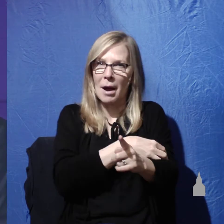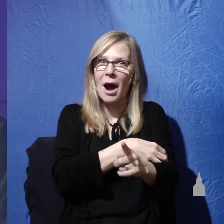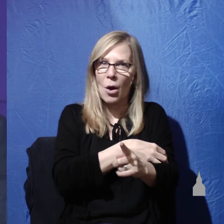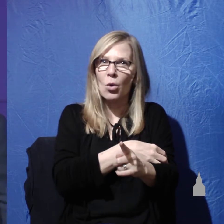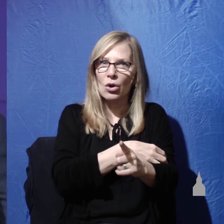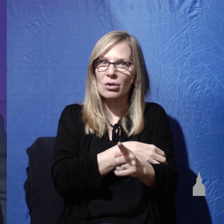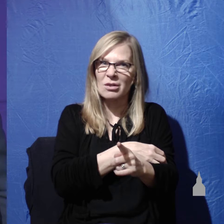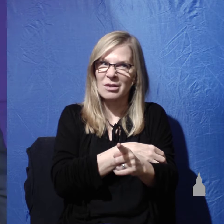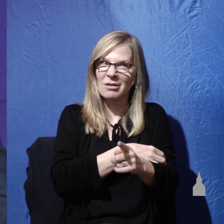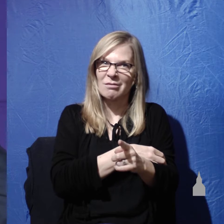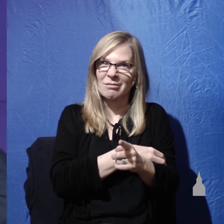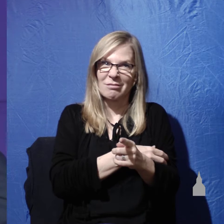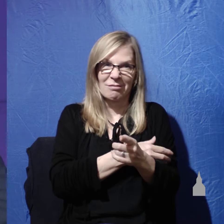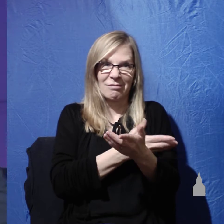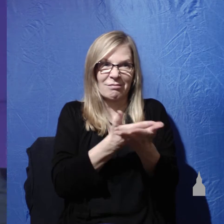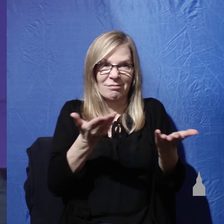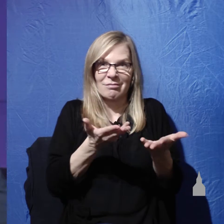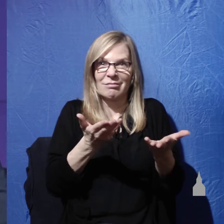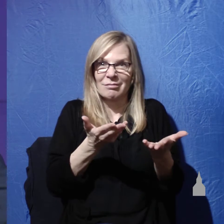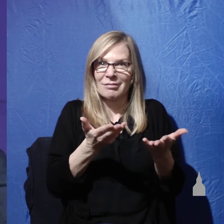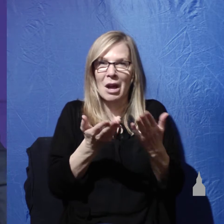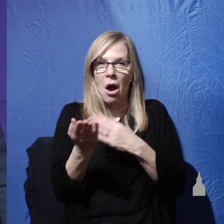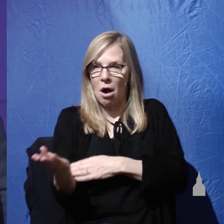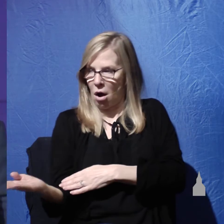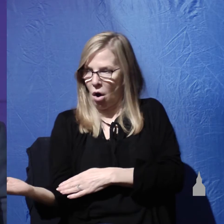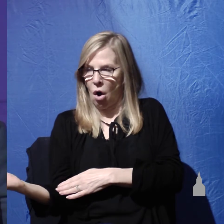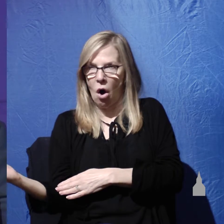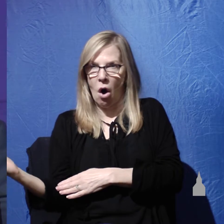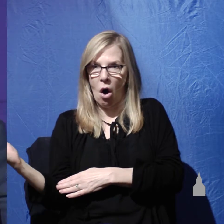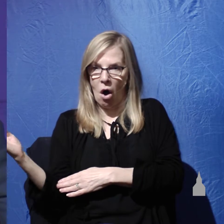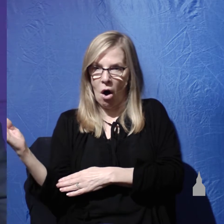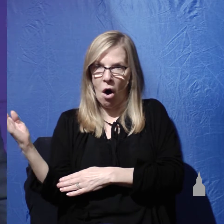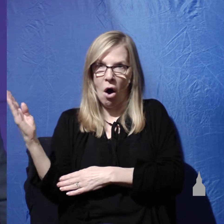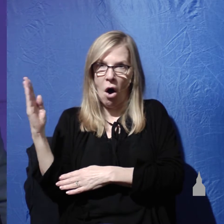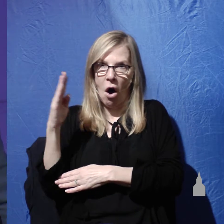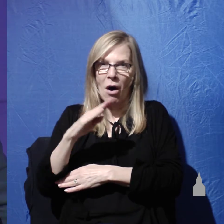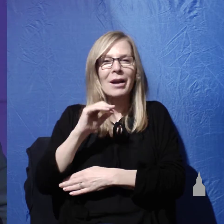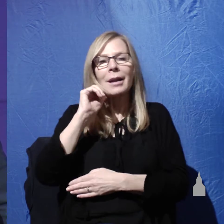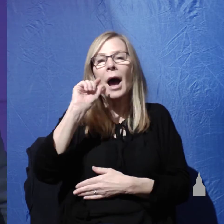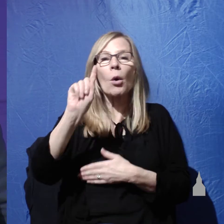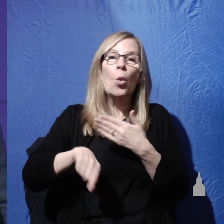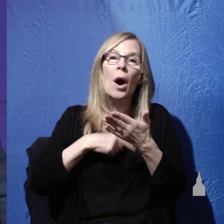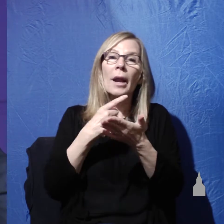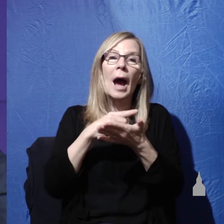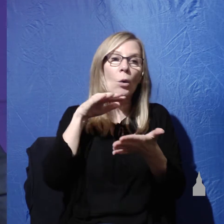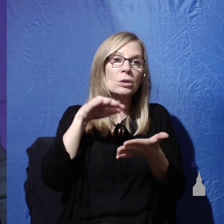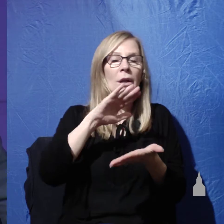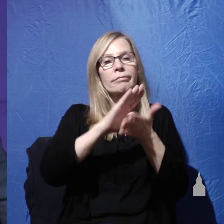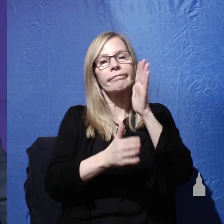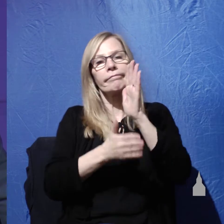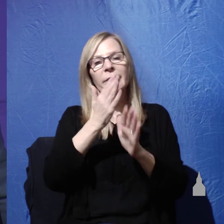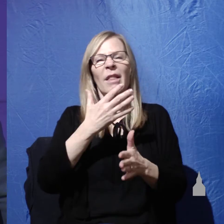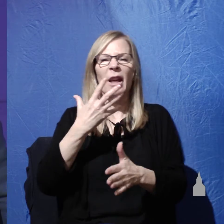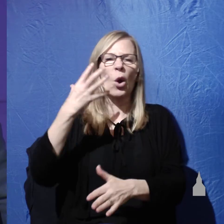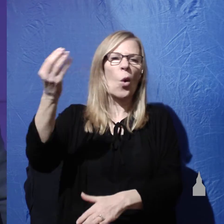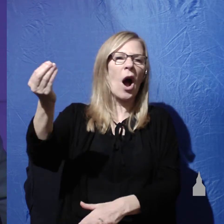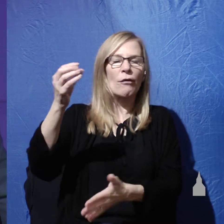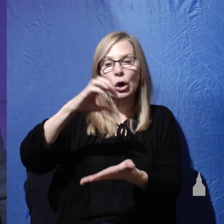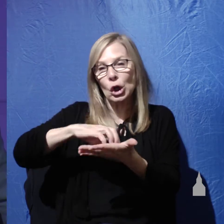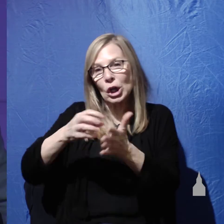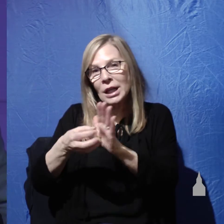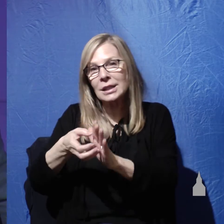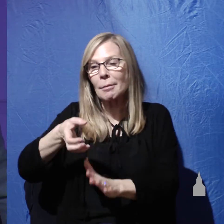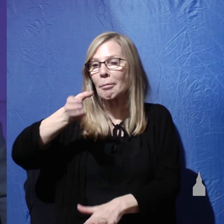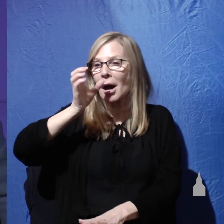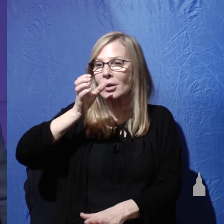bear upon his hearers from morning till evening. This was not an hour of study and then cookies and punch. It was 10